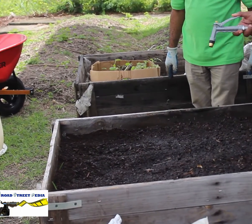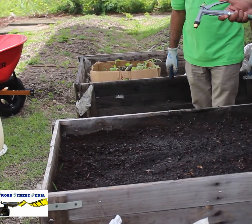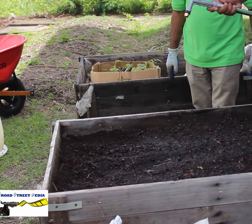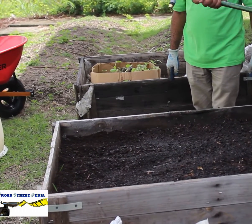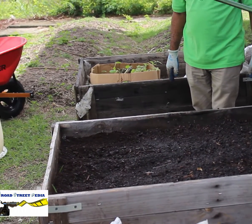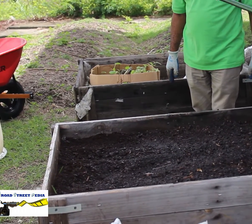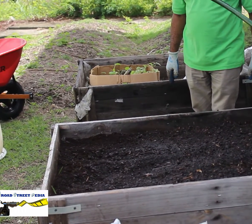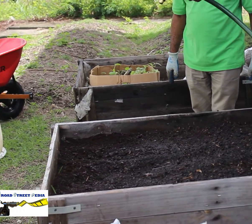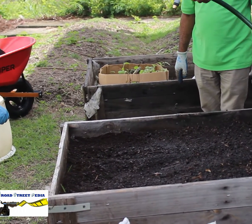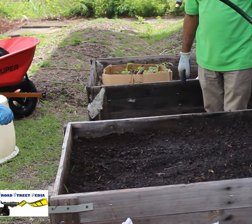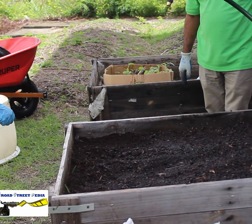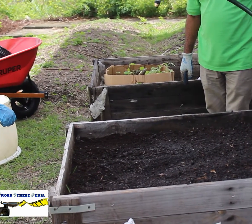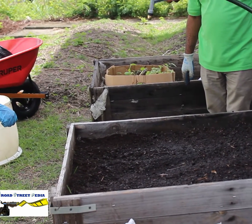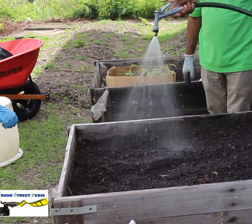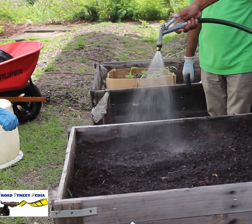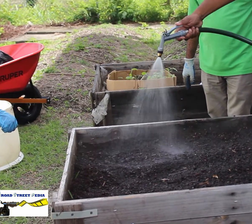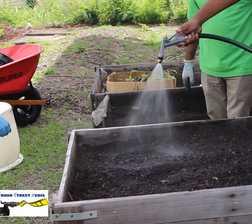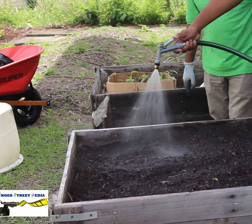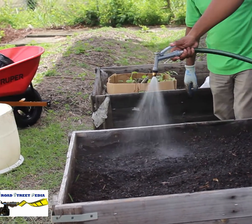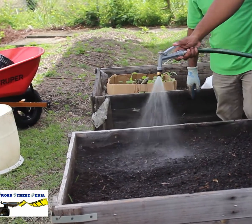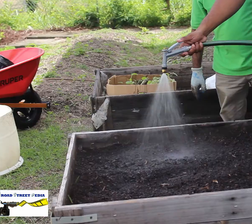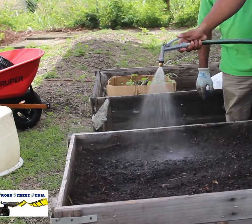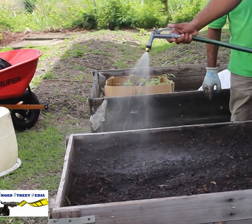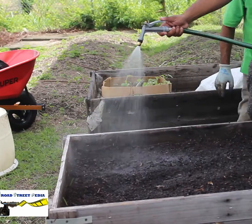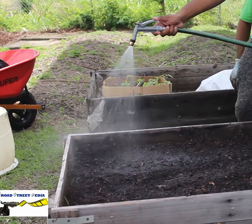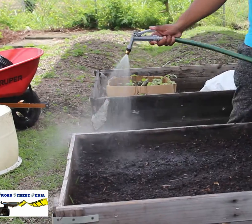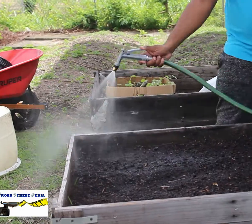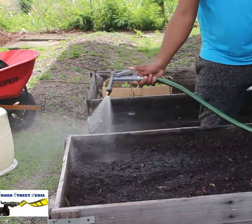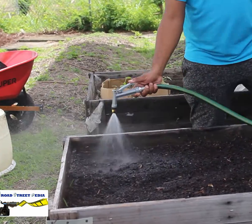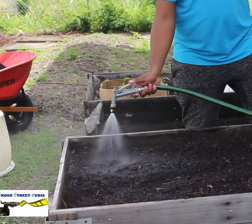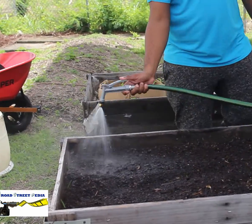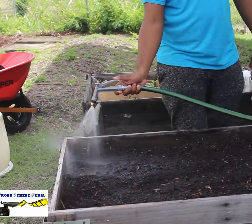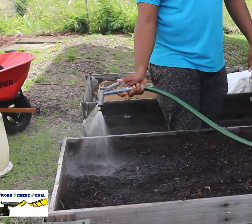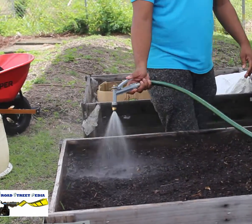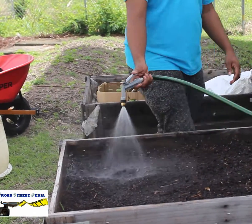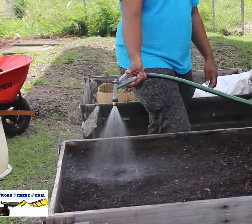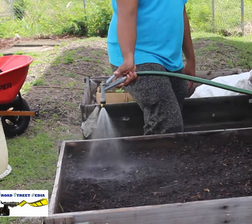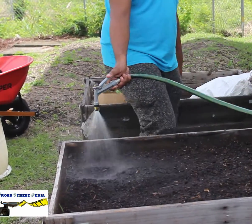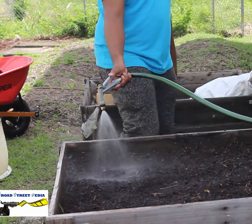We can do some blocks here. So look.